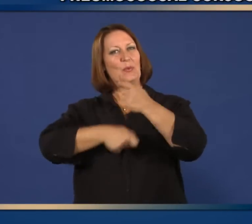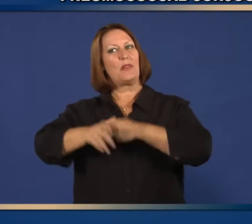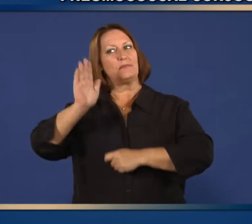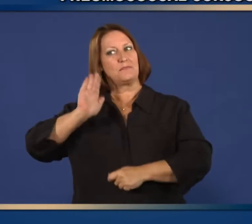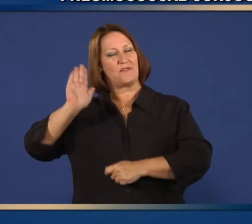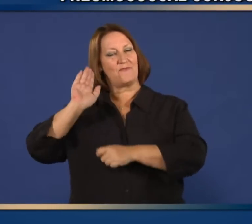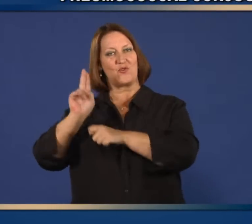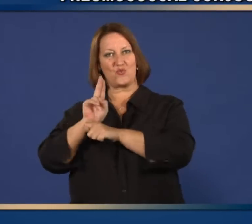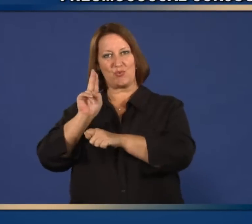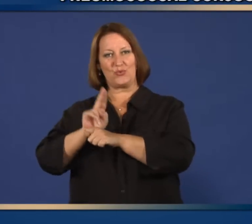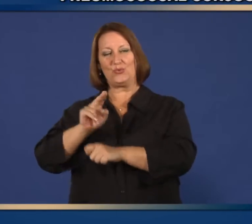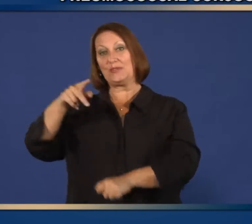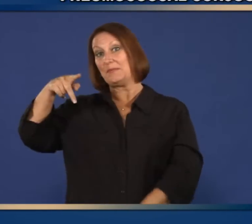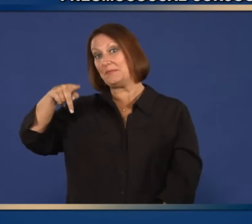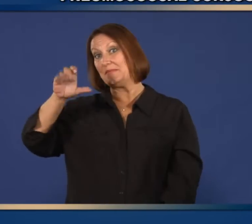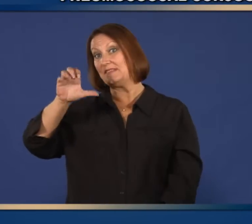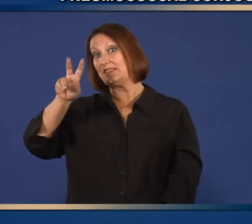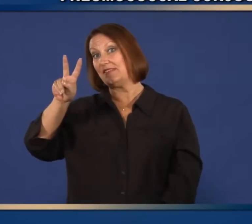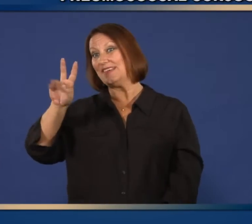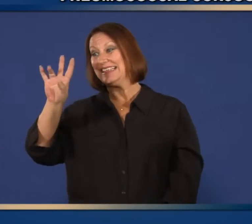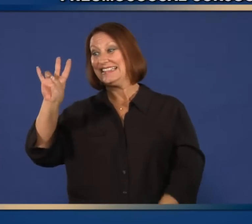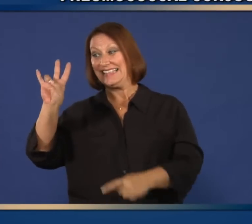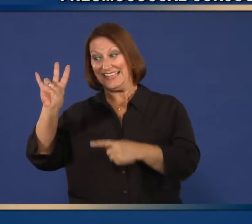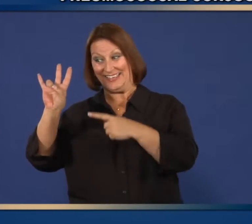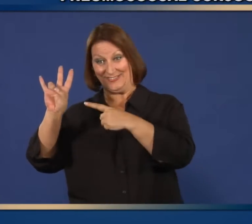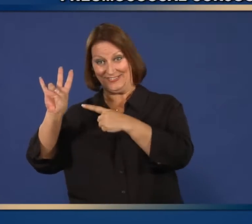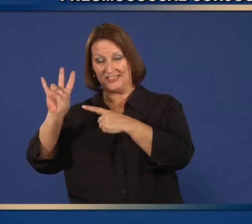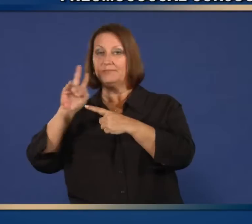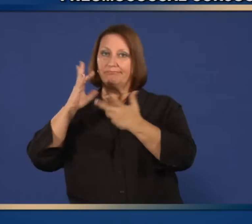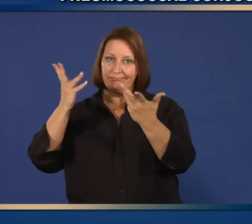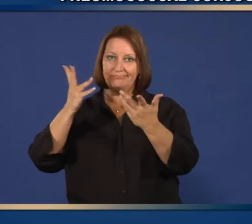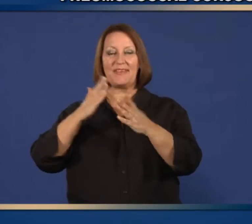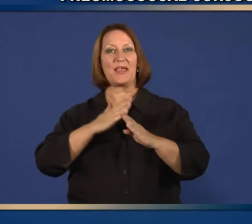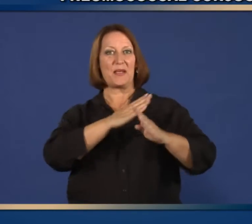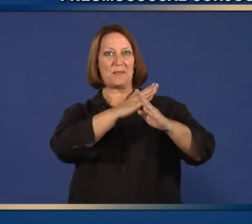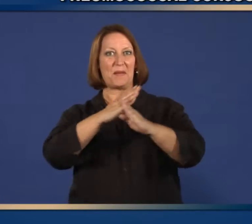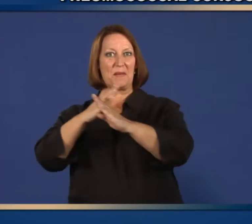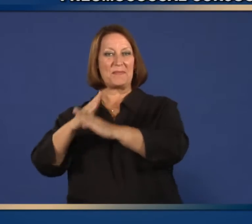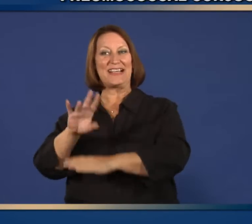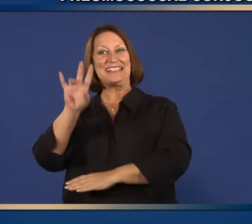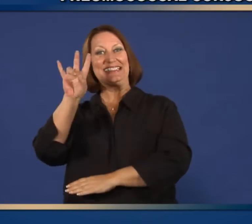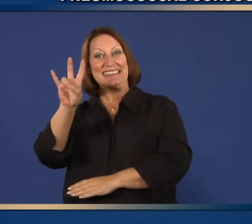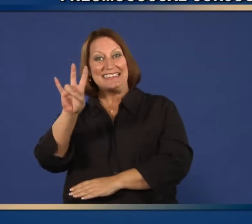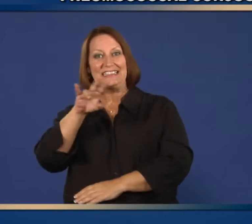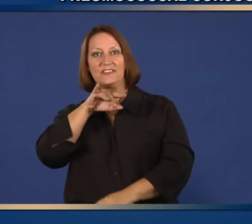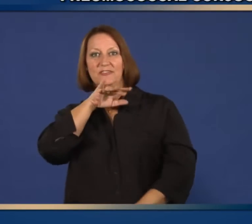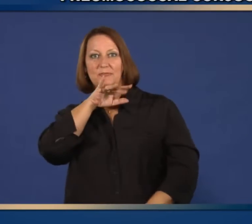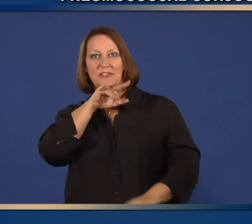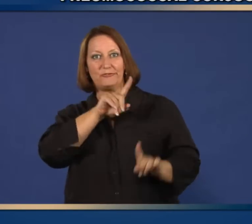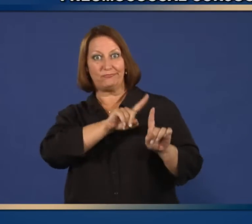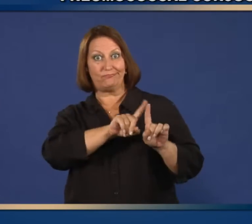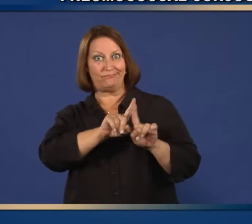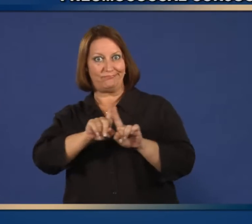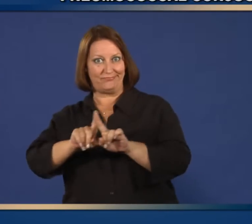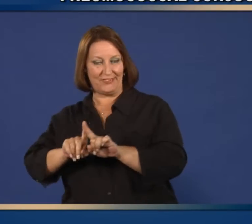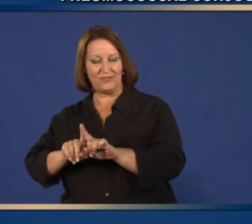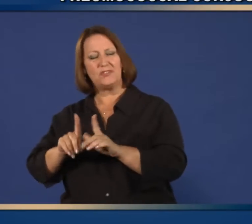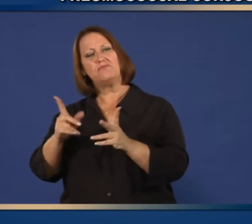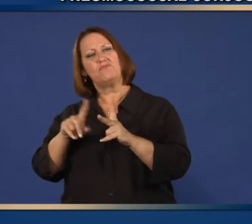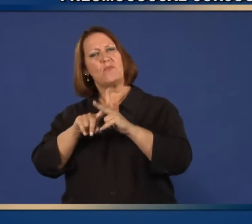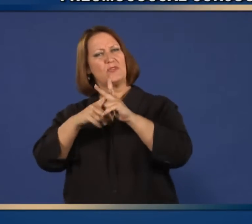PCV7, which protected against 7 pneumococcal types and has been in use